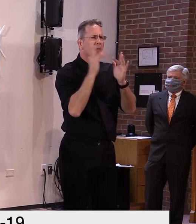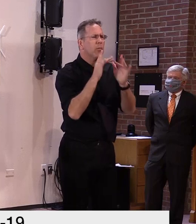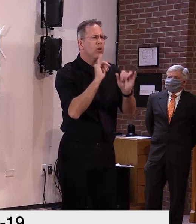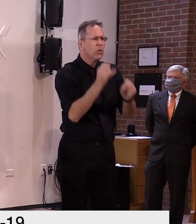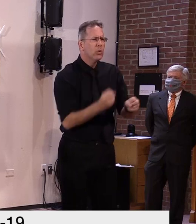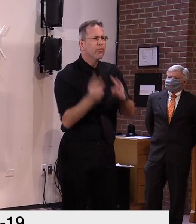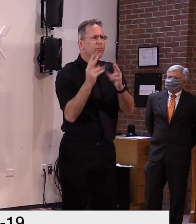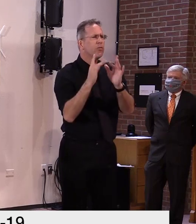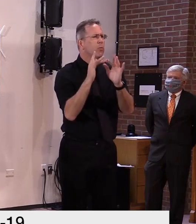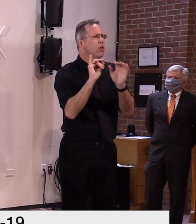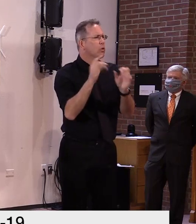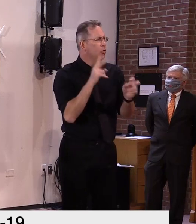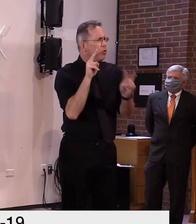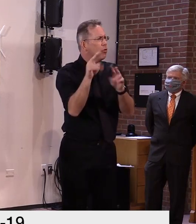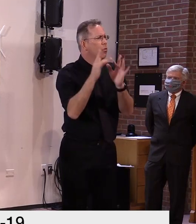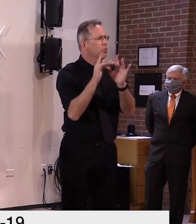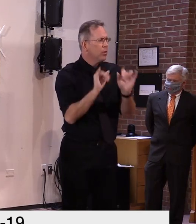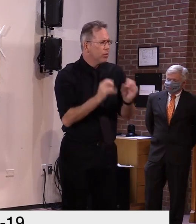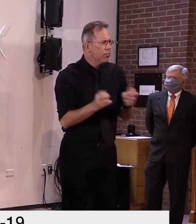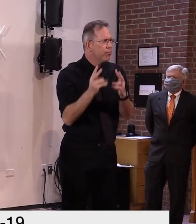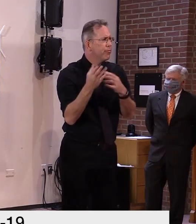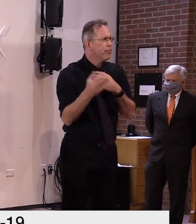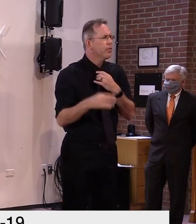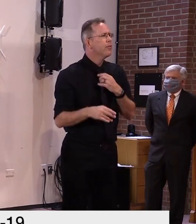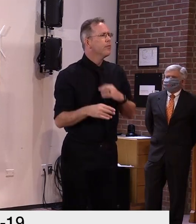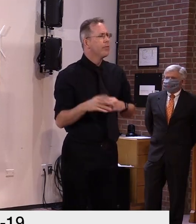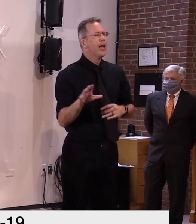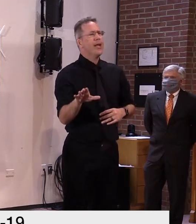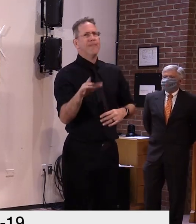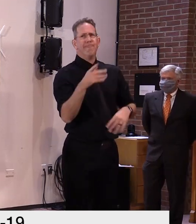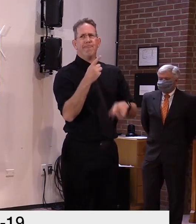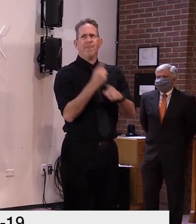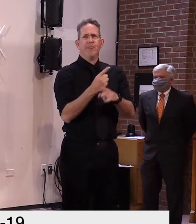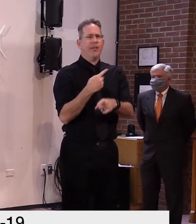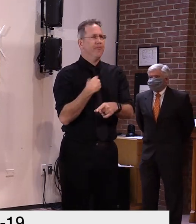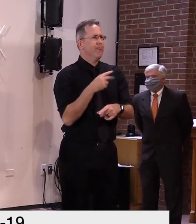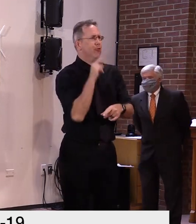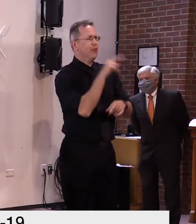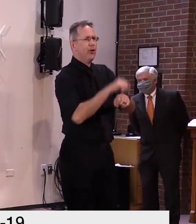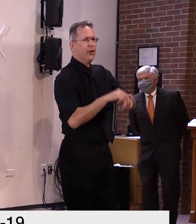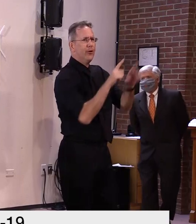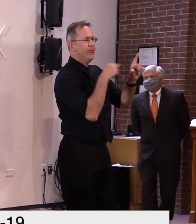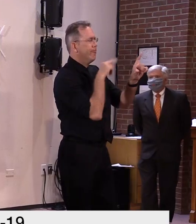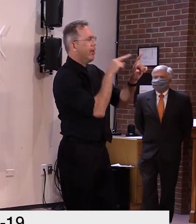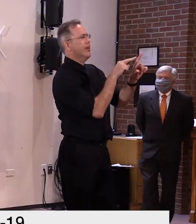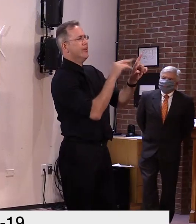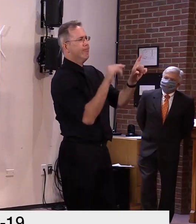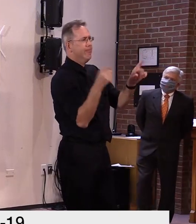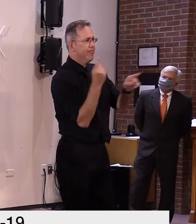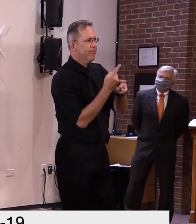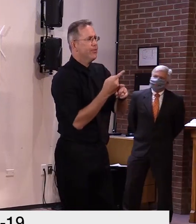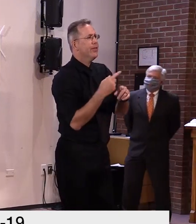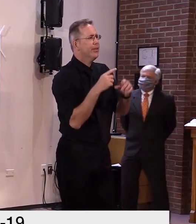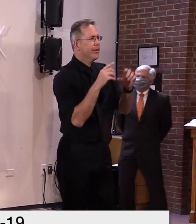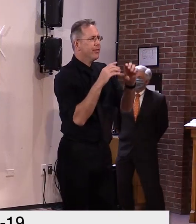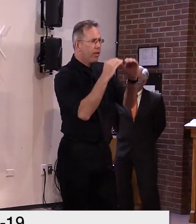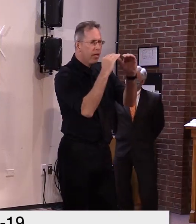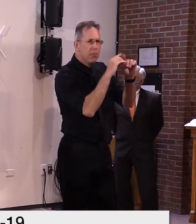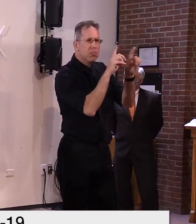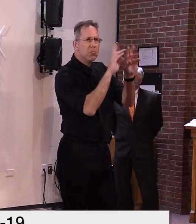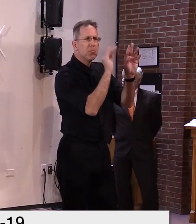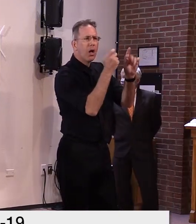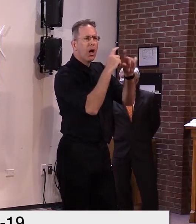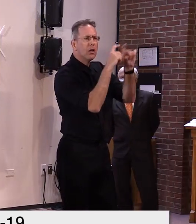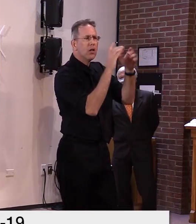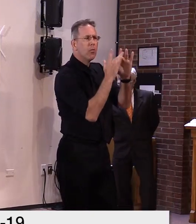I think that's good. Okay. Yeah. So that's in the box where we list the number of cases and the number of deaths,